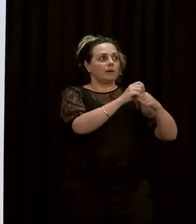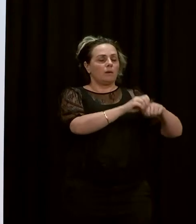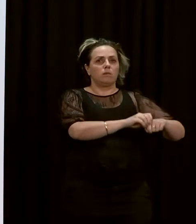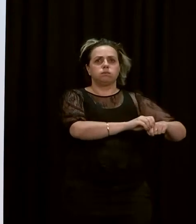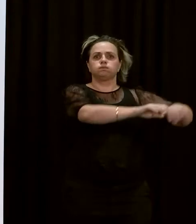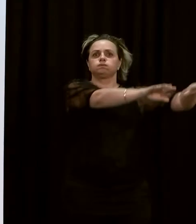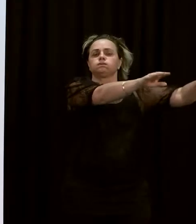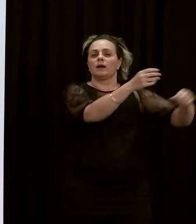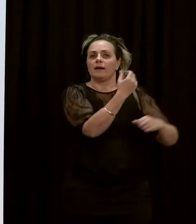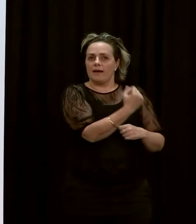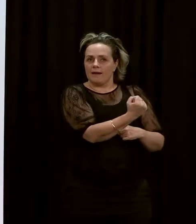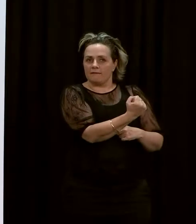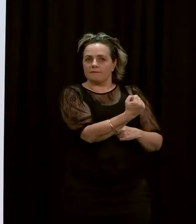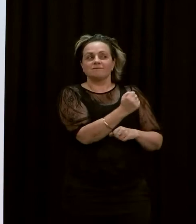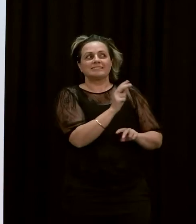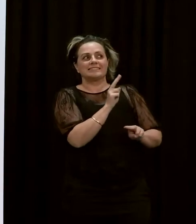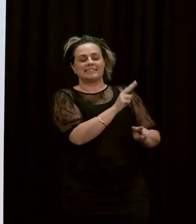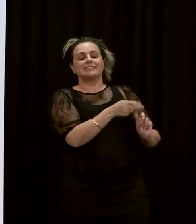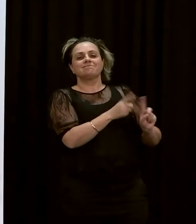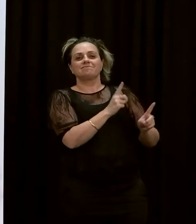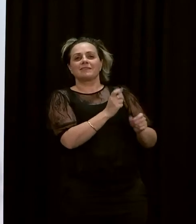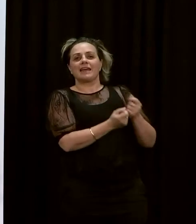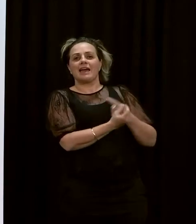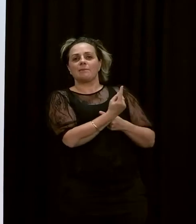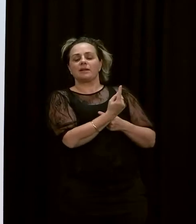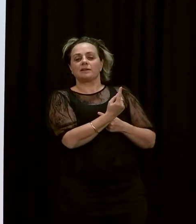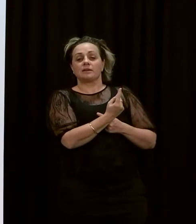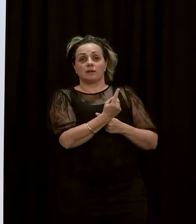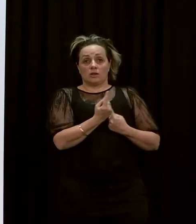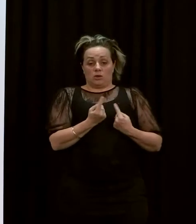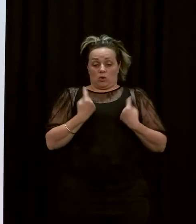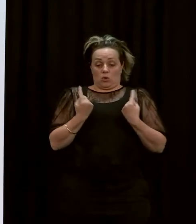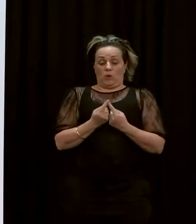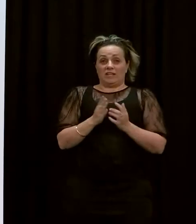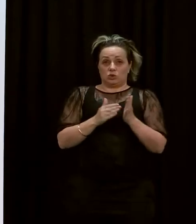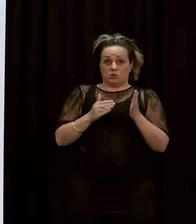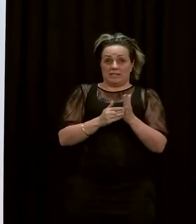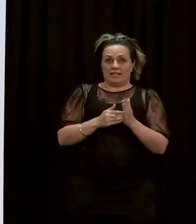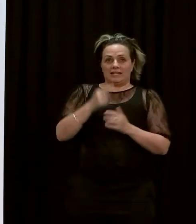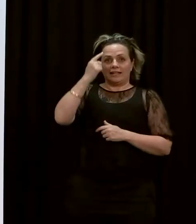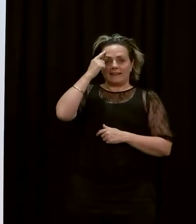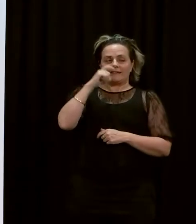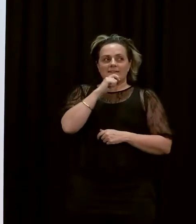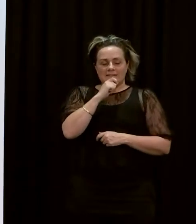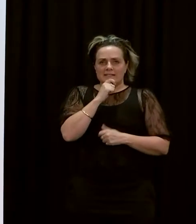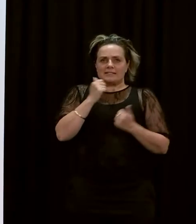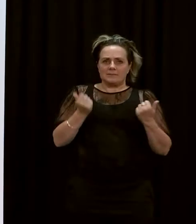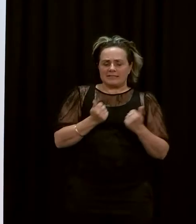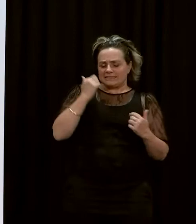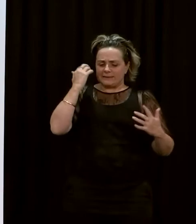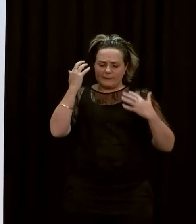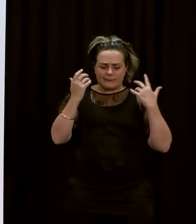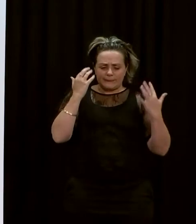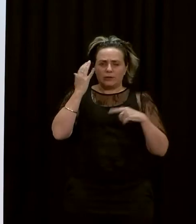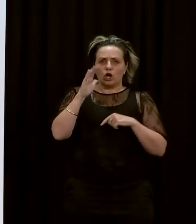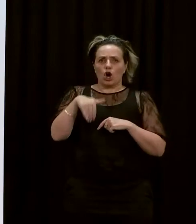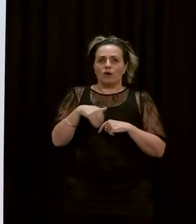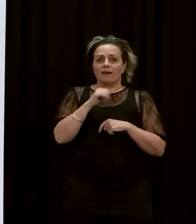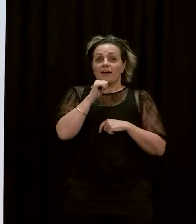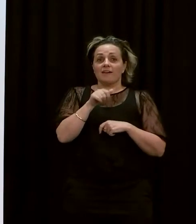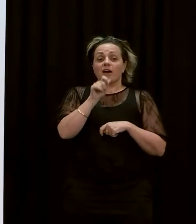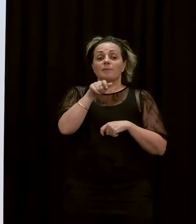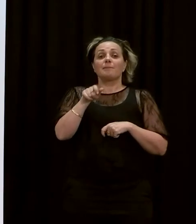balloon. And one of the things that we thought a lot about before making the decision around people being able to meet